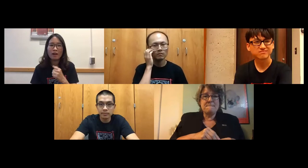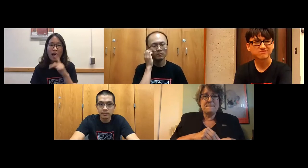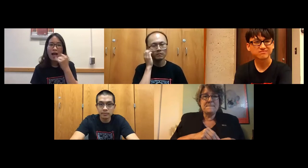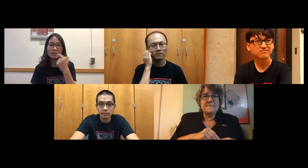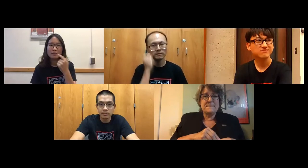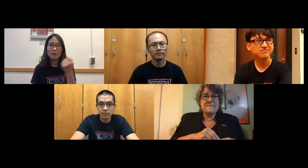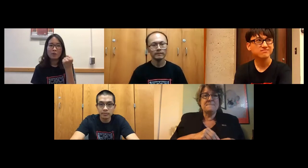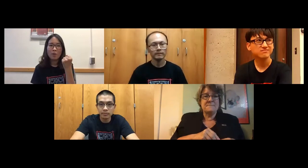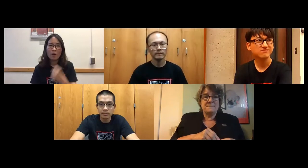Kathy Johnson is saying hold.